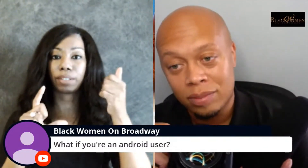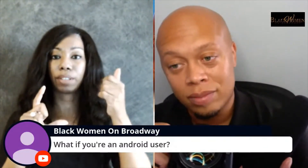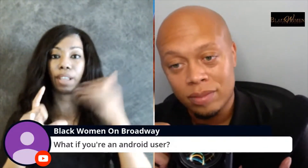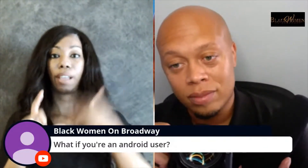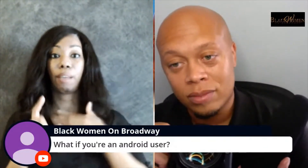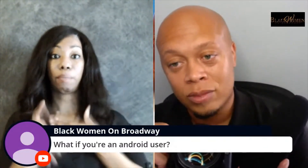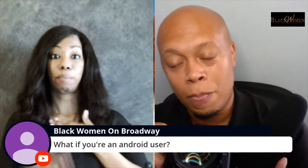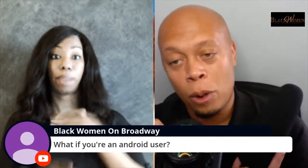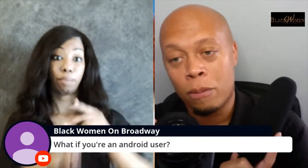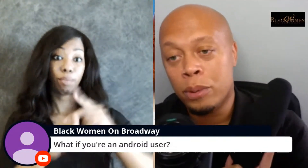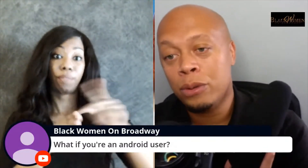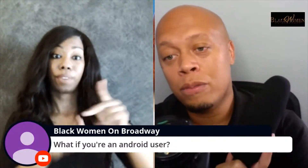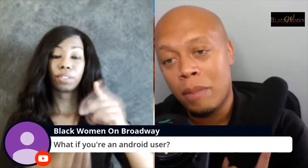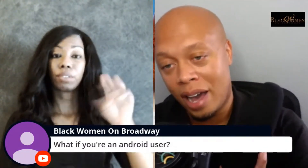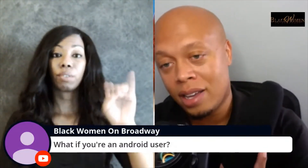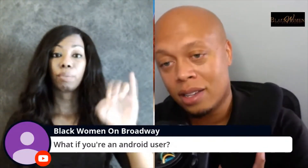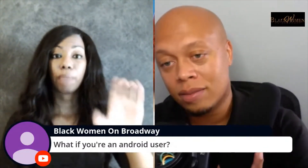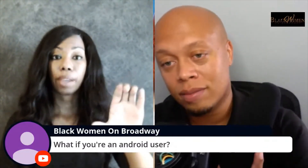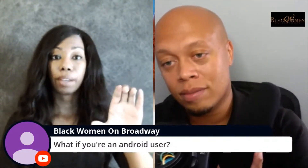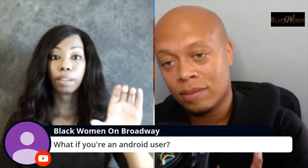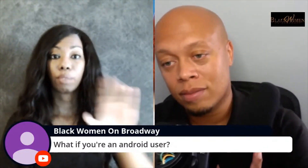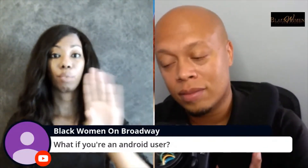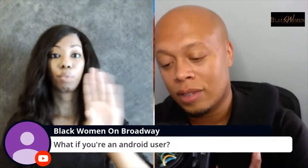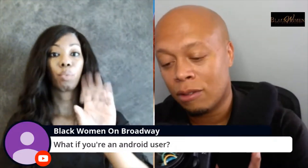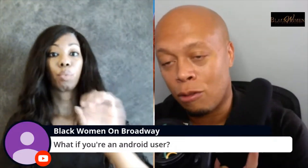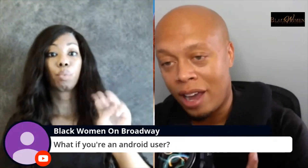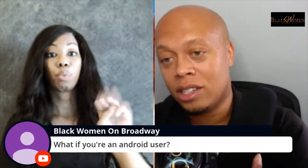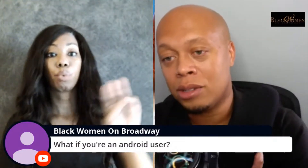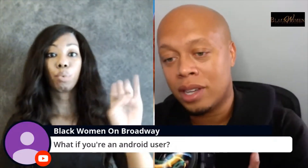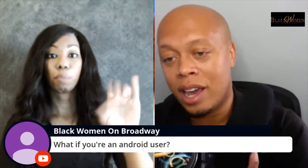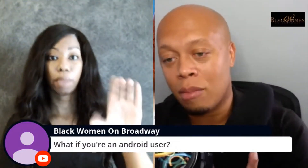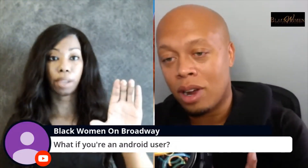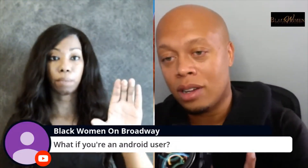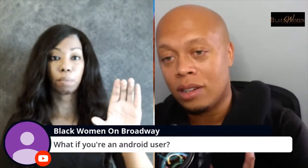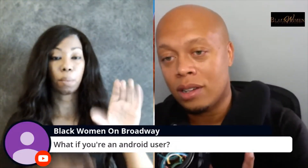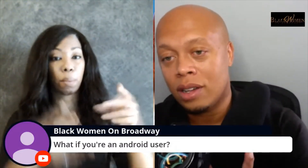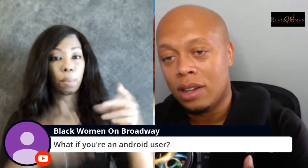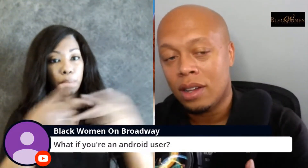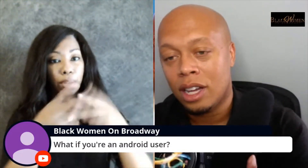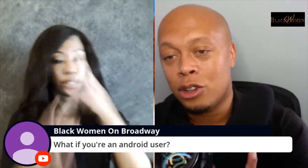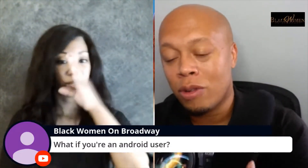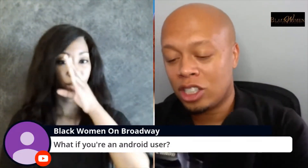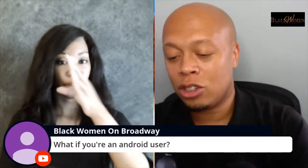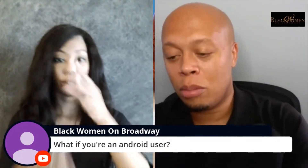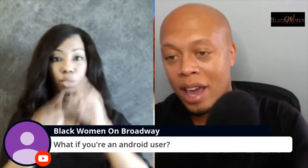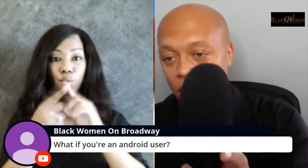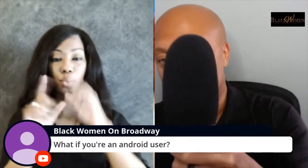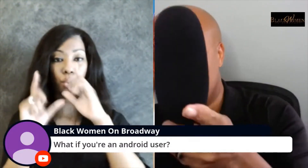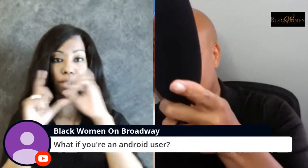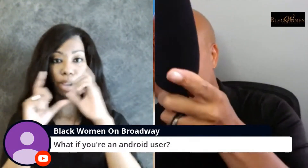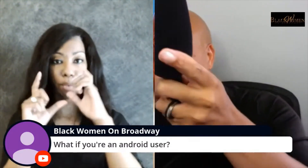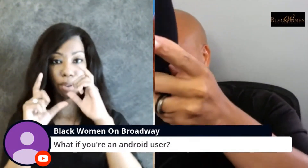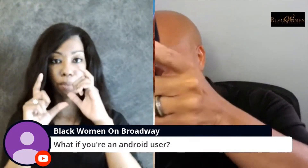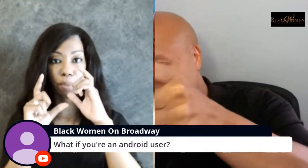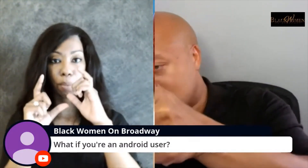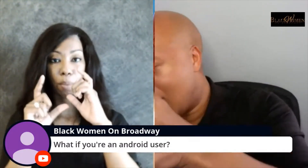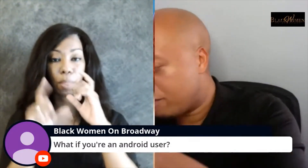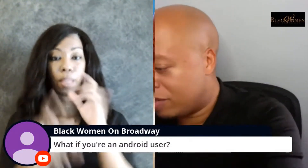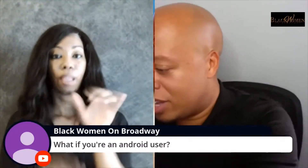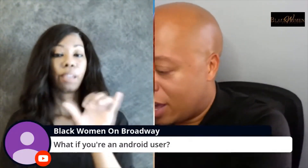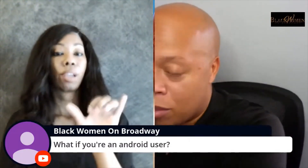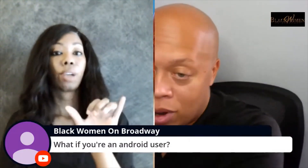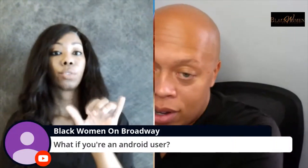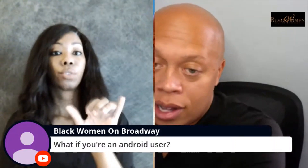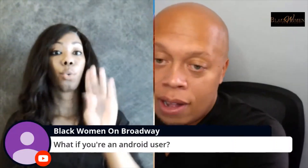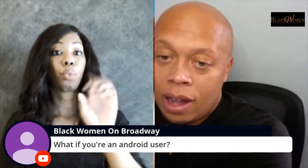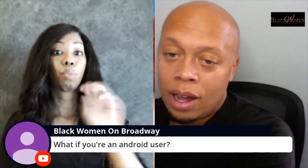mic or boom mic right into the camera. A directional mic also can sit right on top of